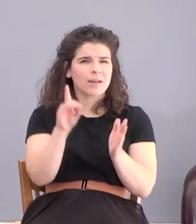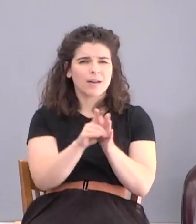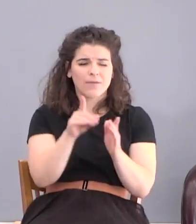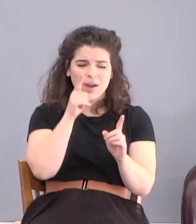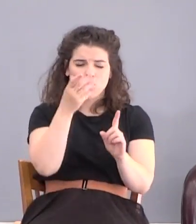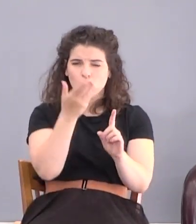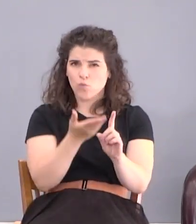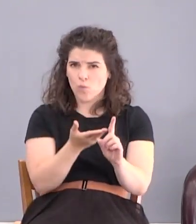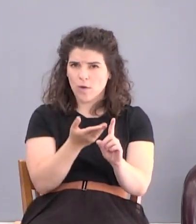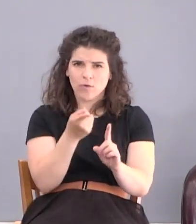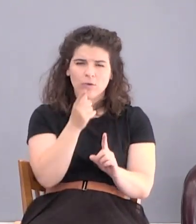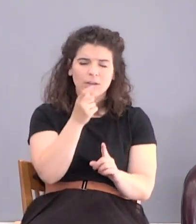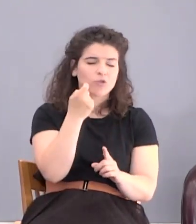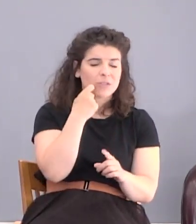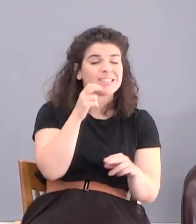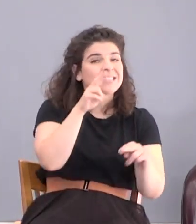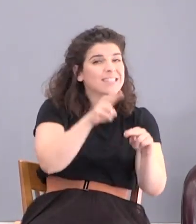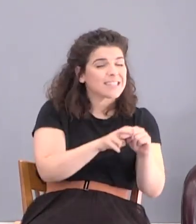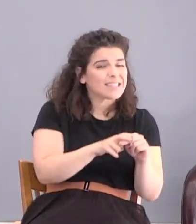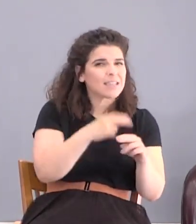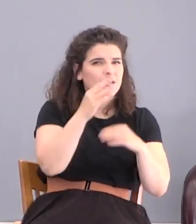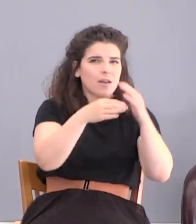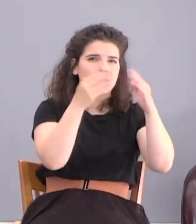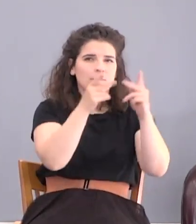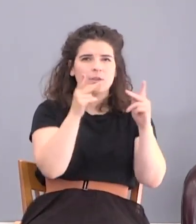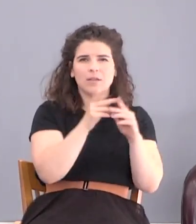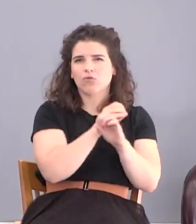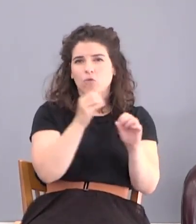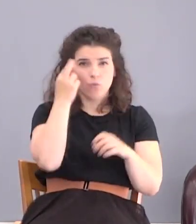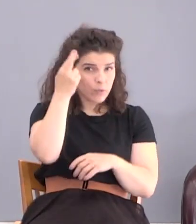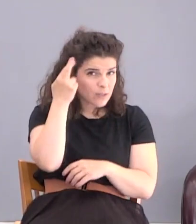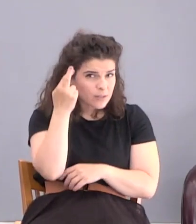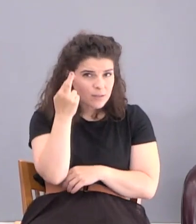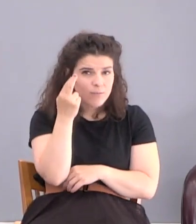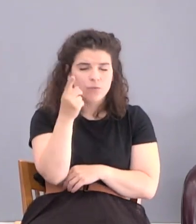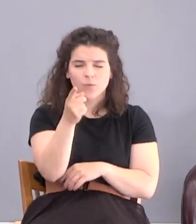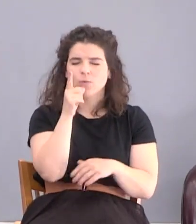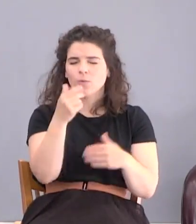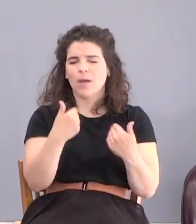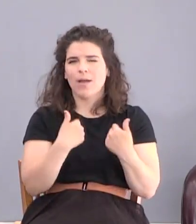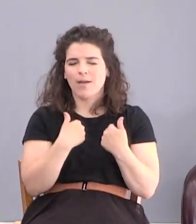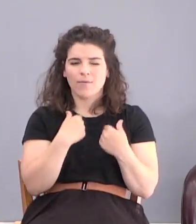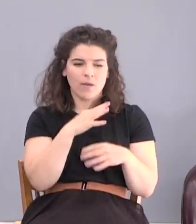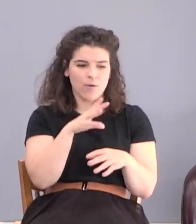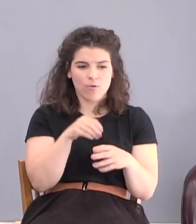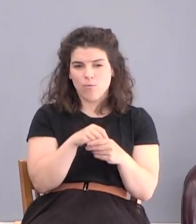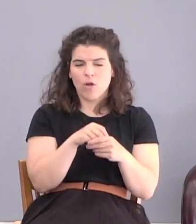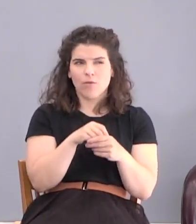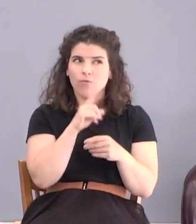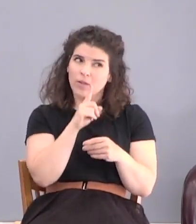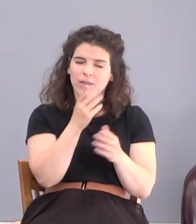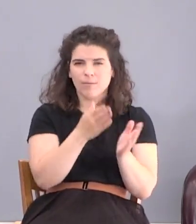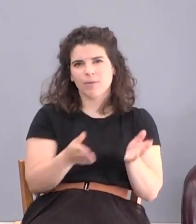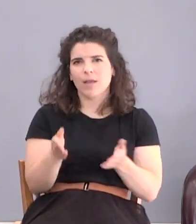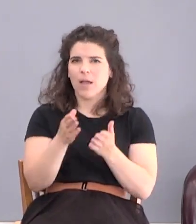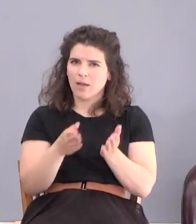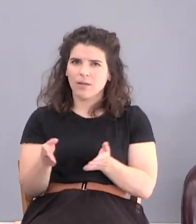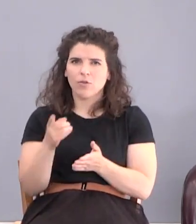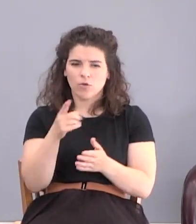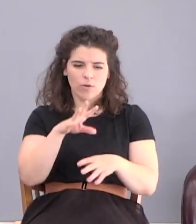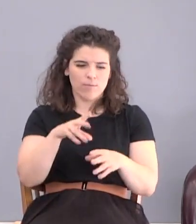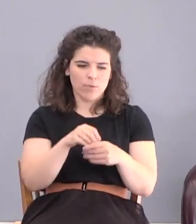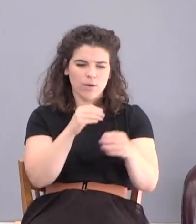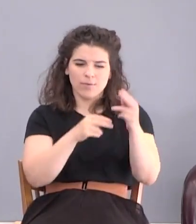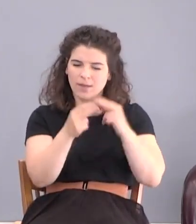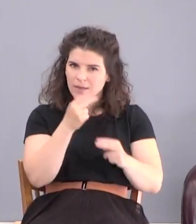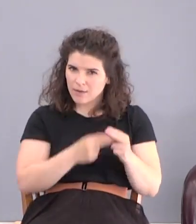are. So you're not just seated with him in heavenly places for no reason. You're part of the plan. You're part of the inheritance.